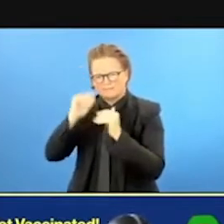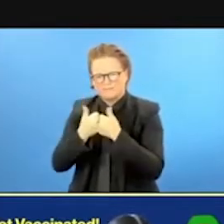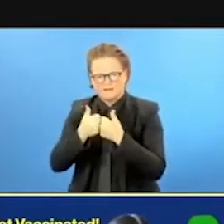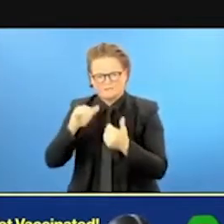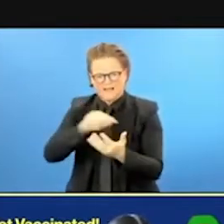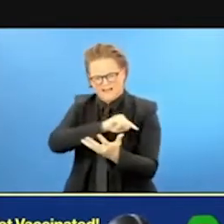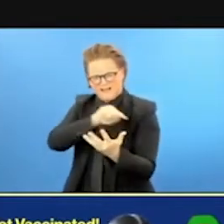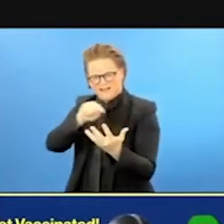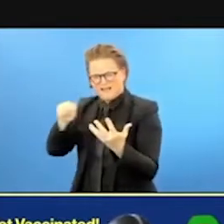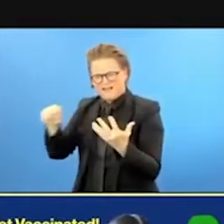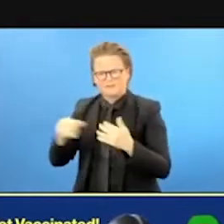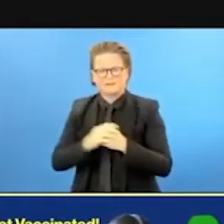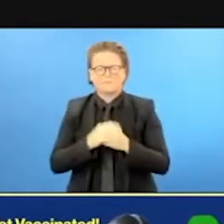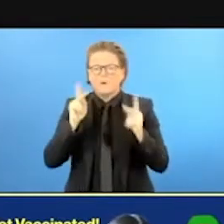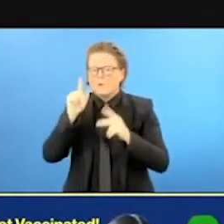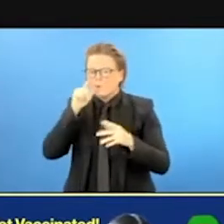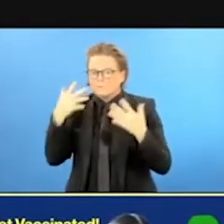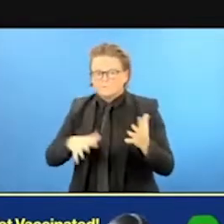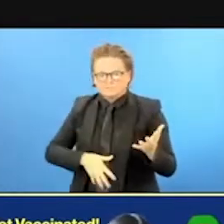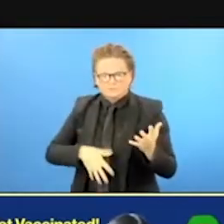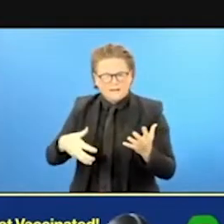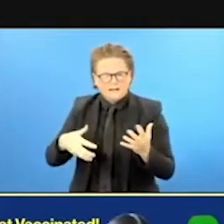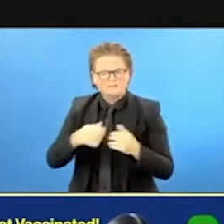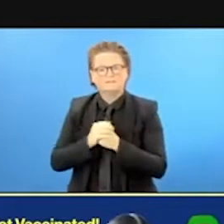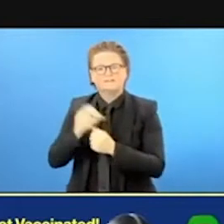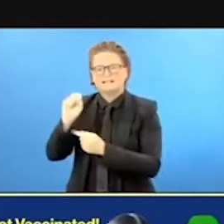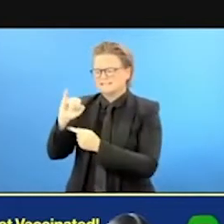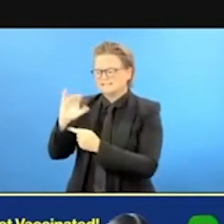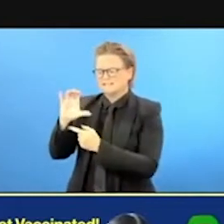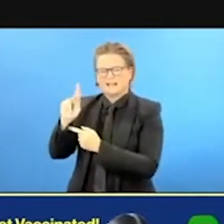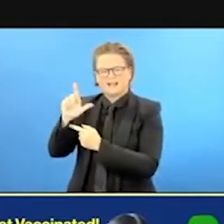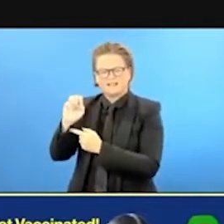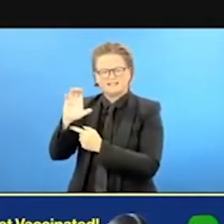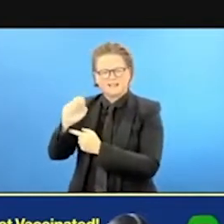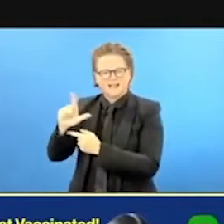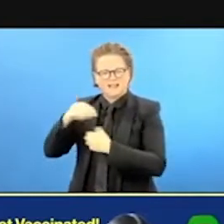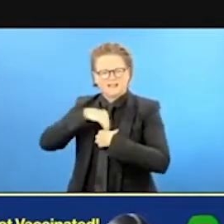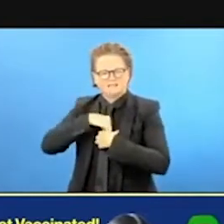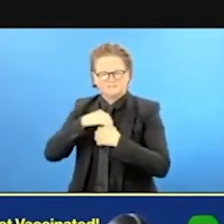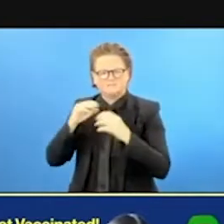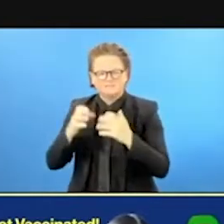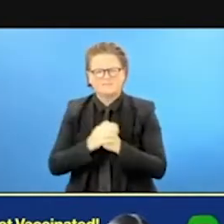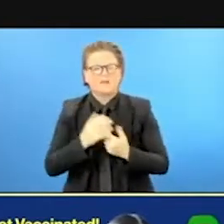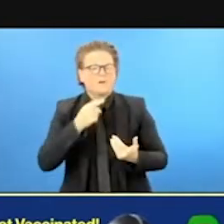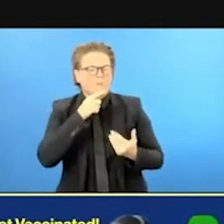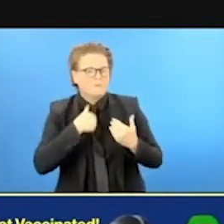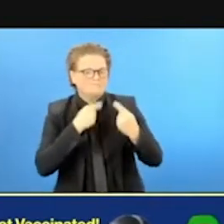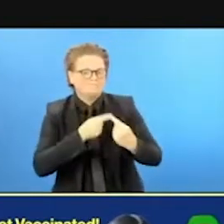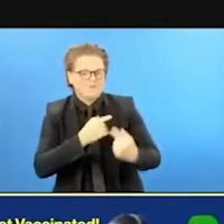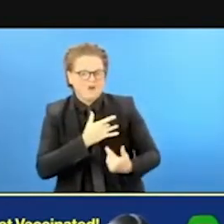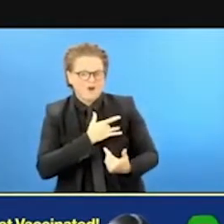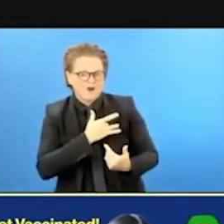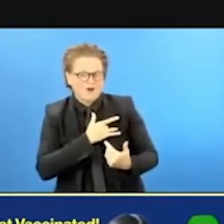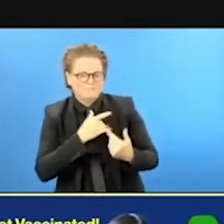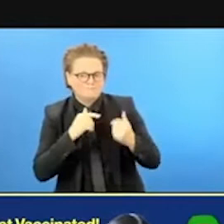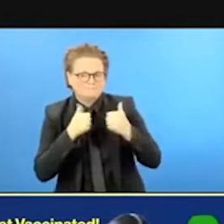as heart failure, coronary artery disease, or cardiomyopathies. This excludes people